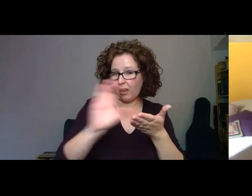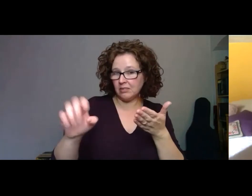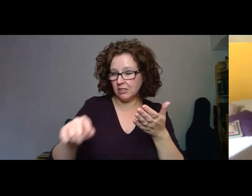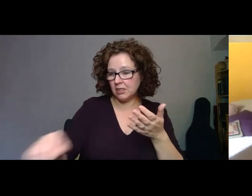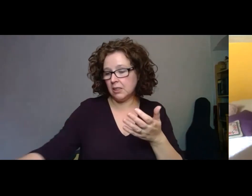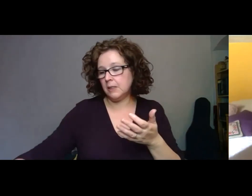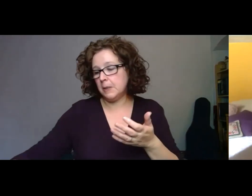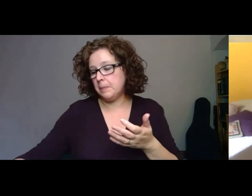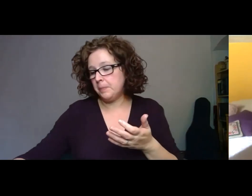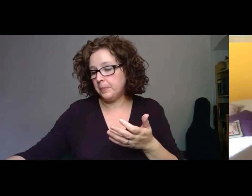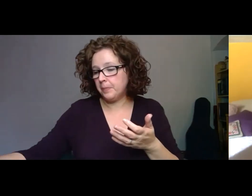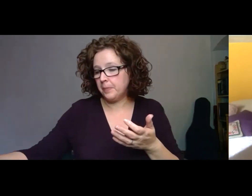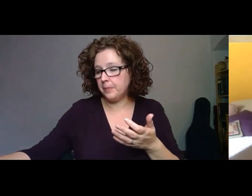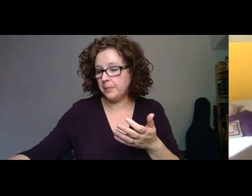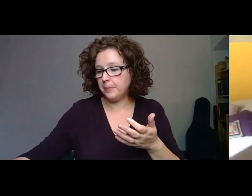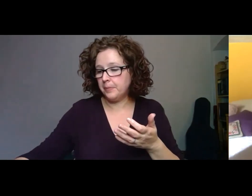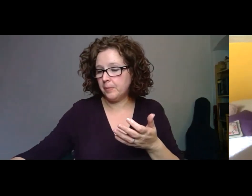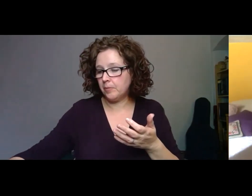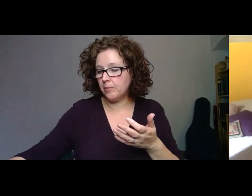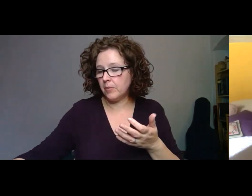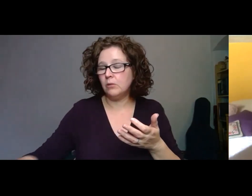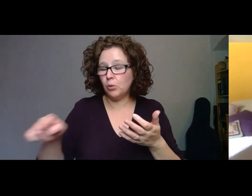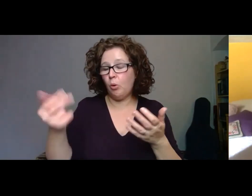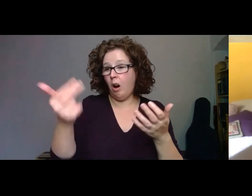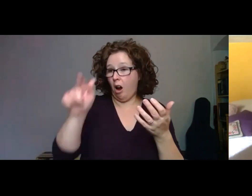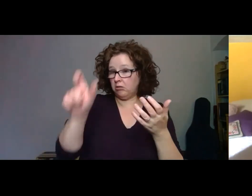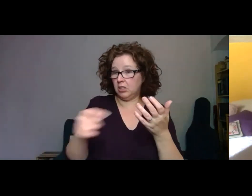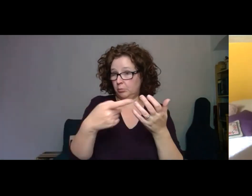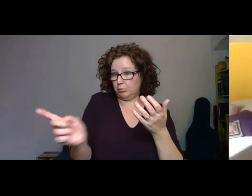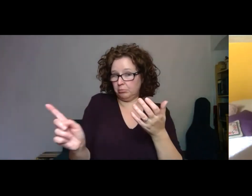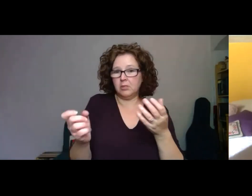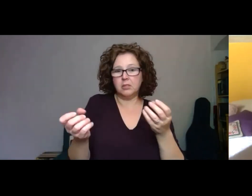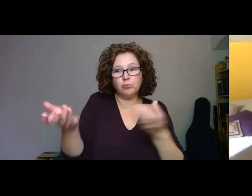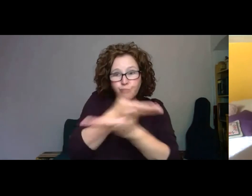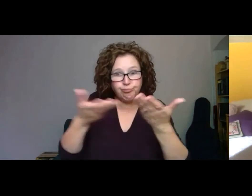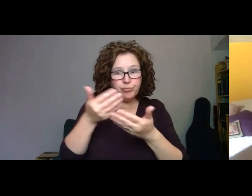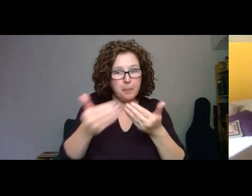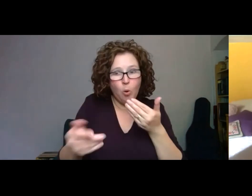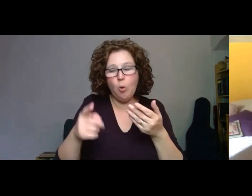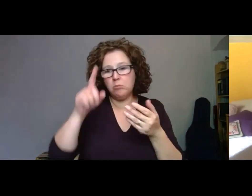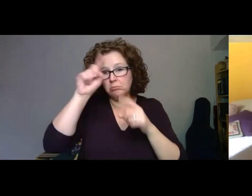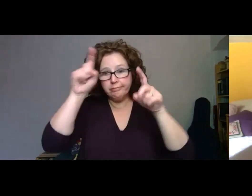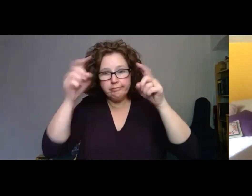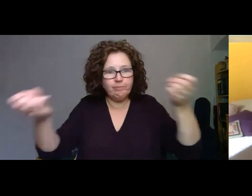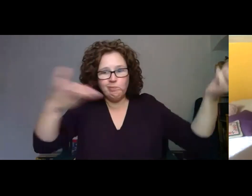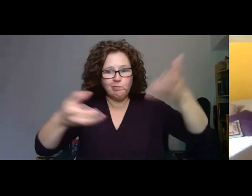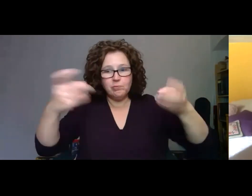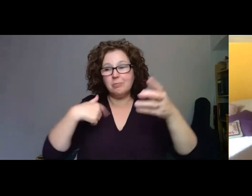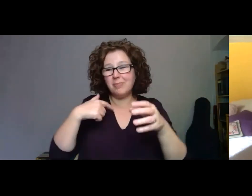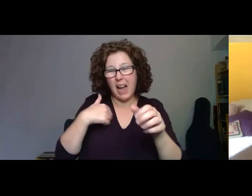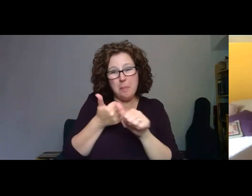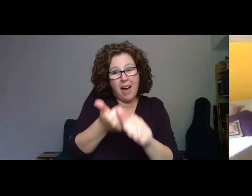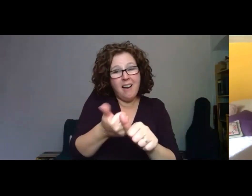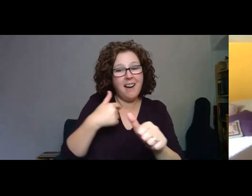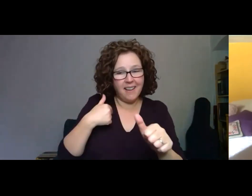So these artists are gathering more, are talking more, are exchanging ideas, and as an ally, I can perceive